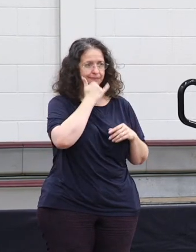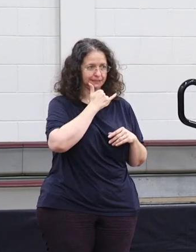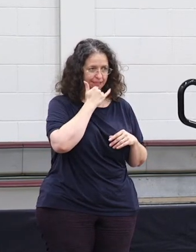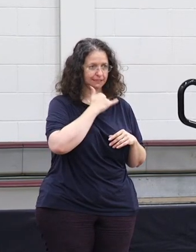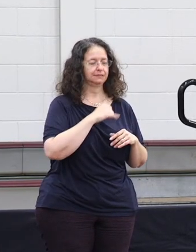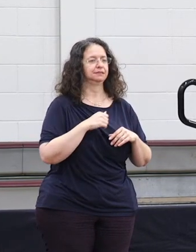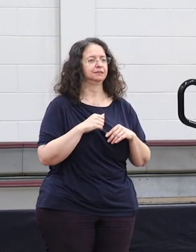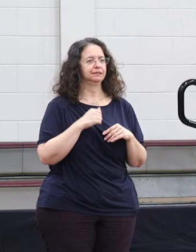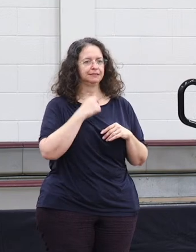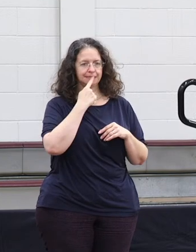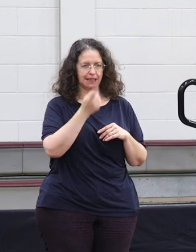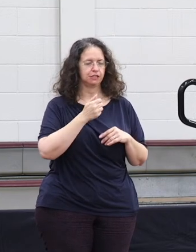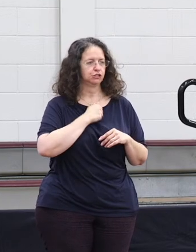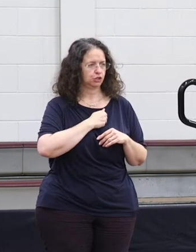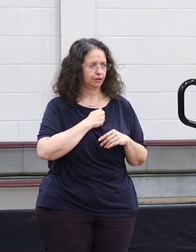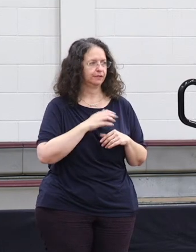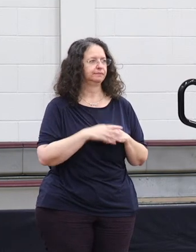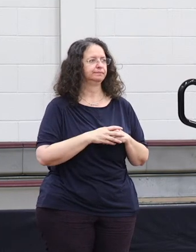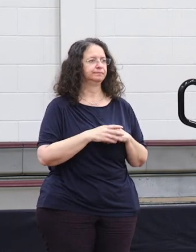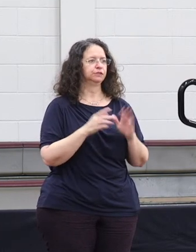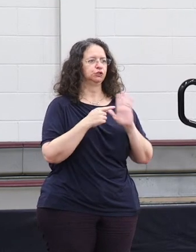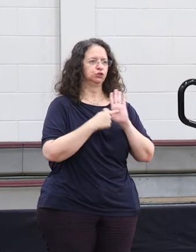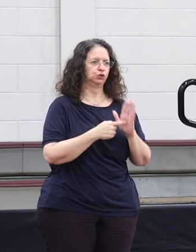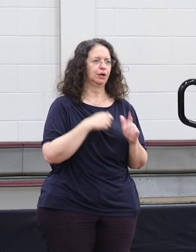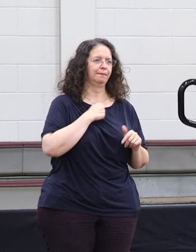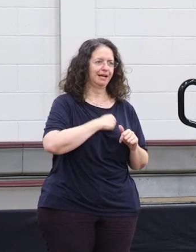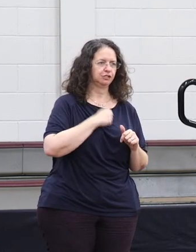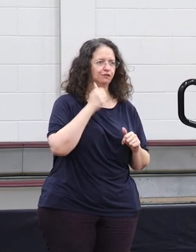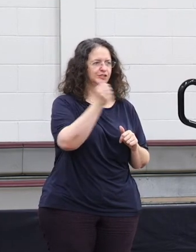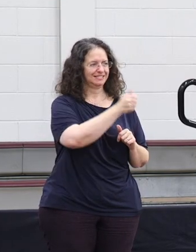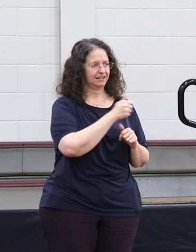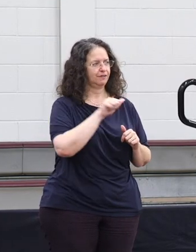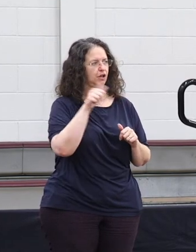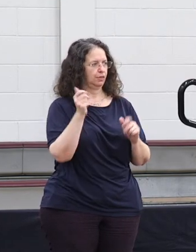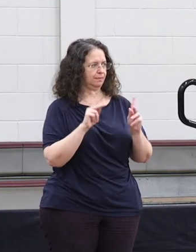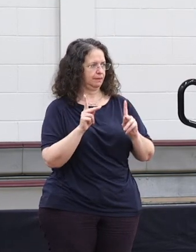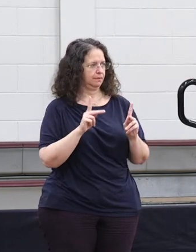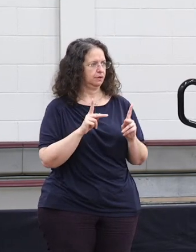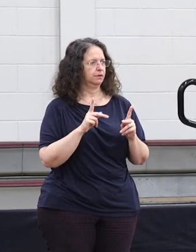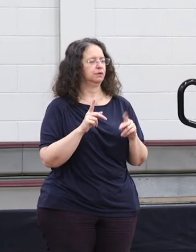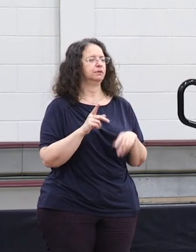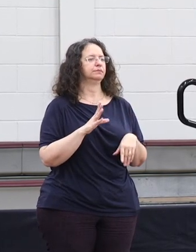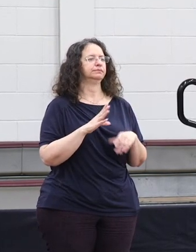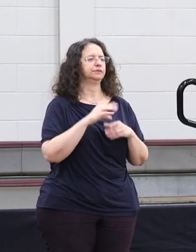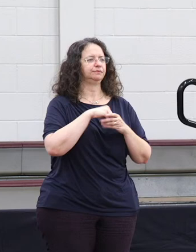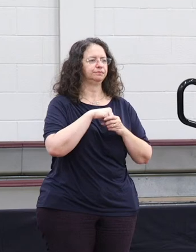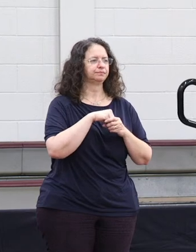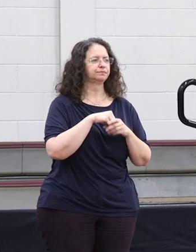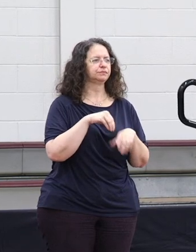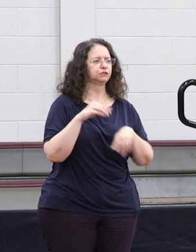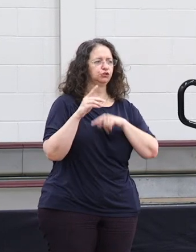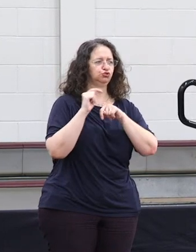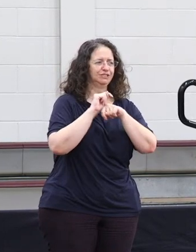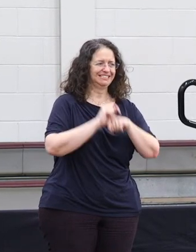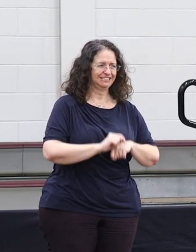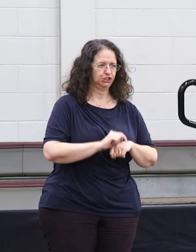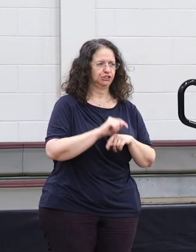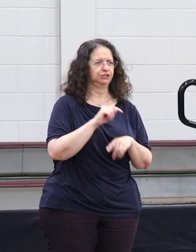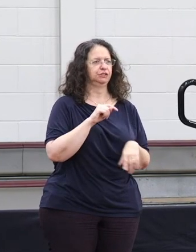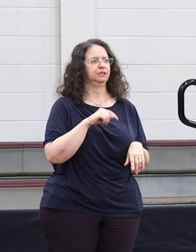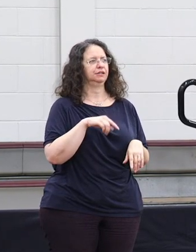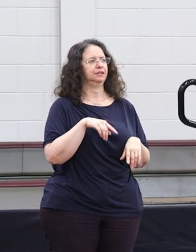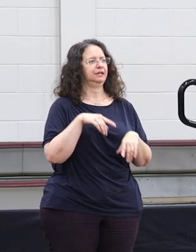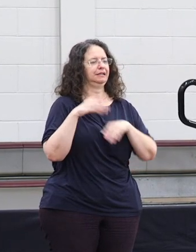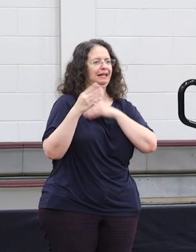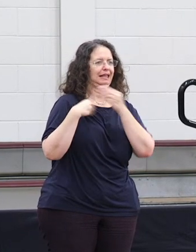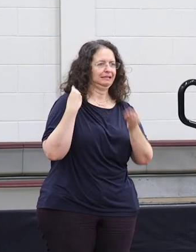and show compassion for yourself and others. You are part of a Ramley tradition. You are part of a Ramley